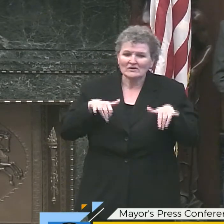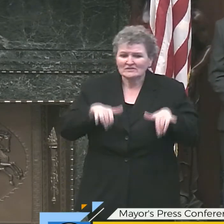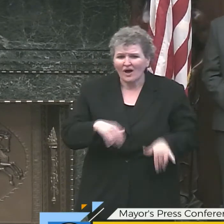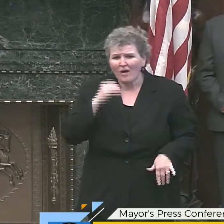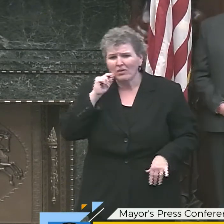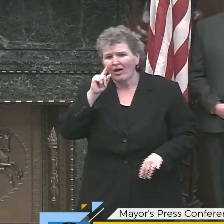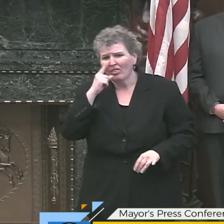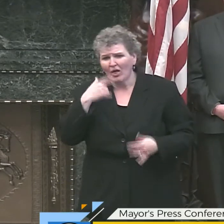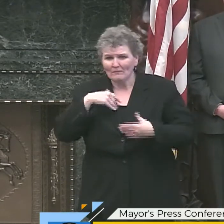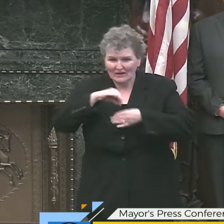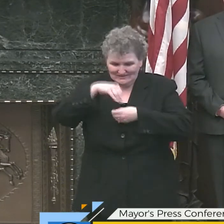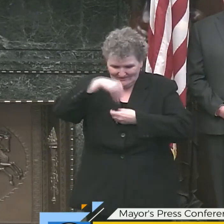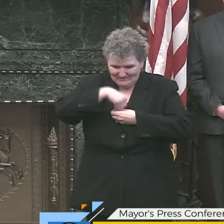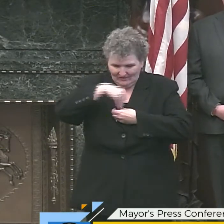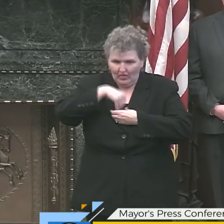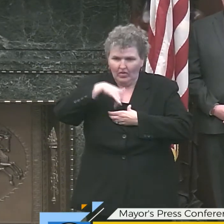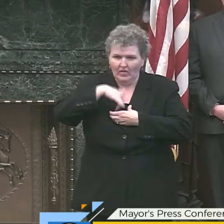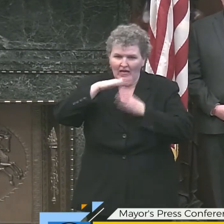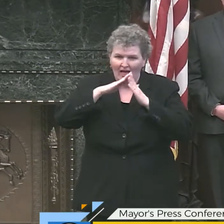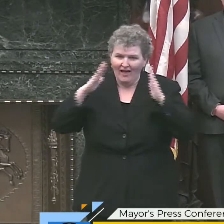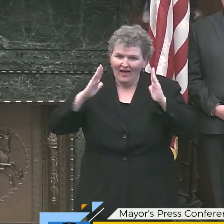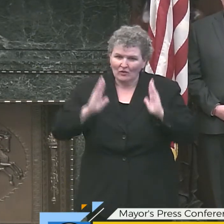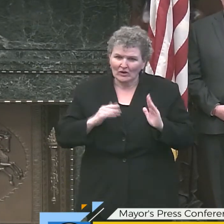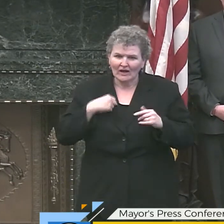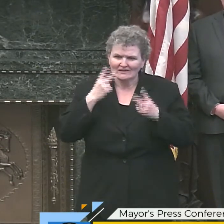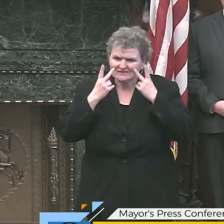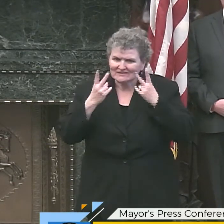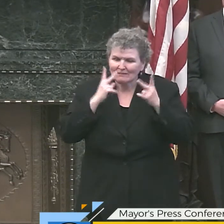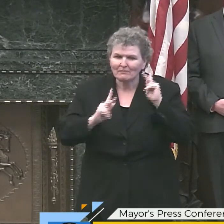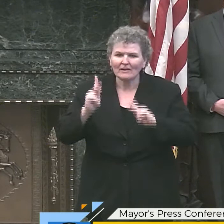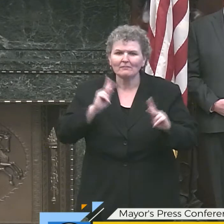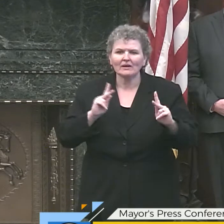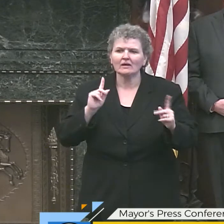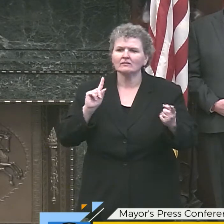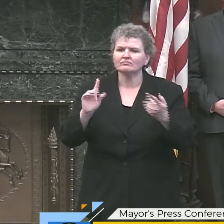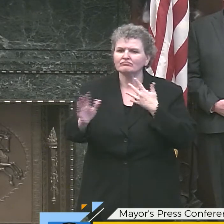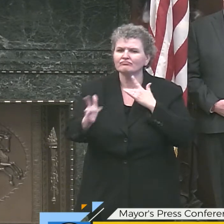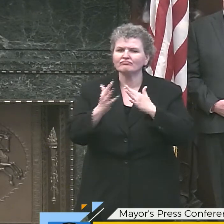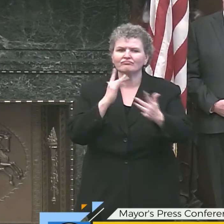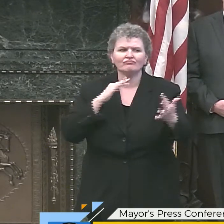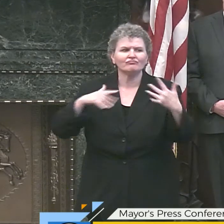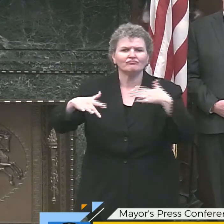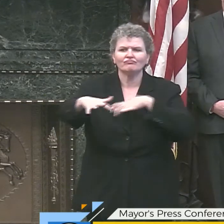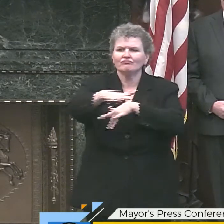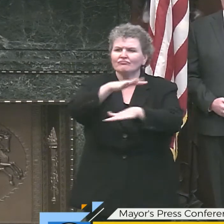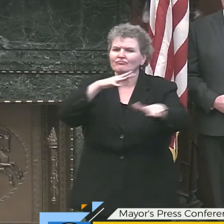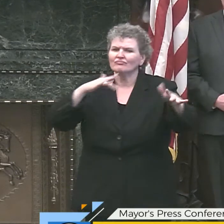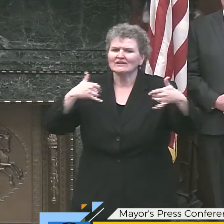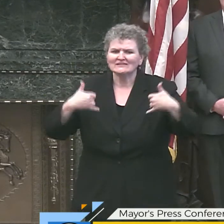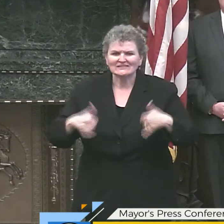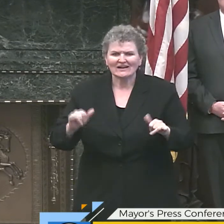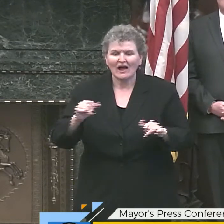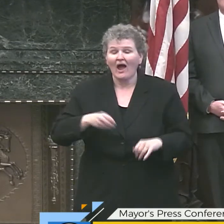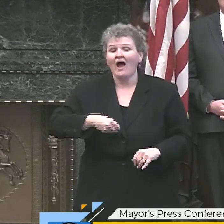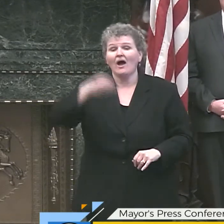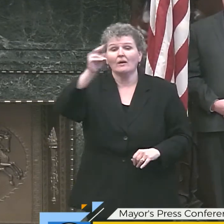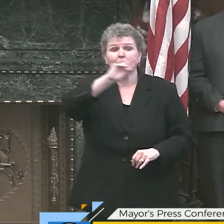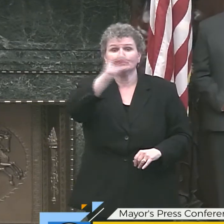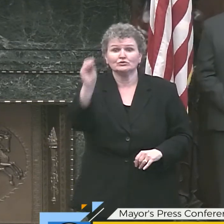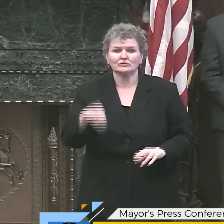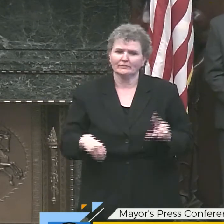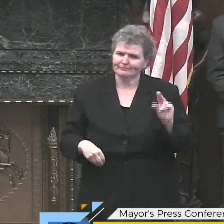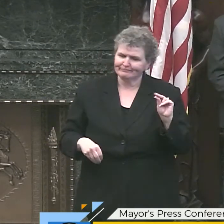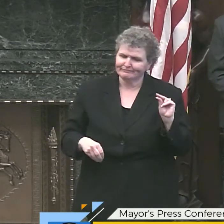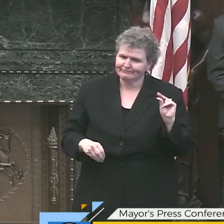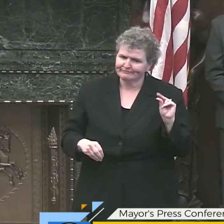There are some people out there visible who are coming in contact with each other. I don't think that's a large percentage of the population. We want it to